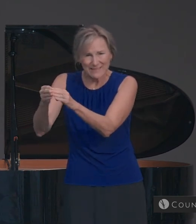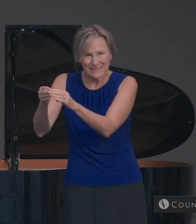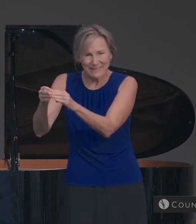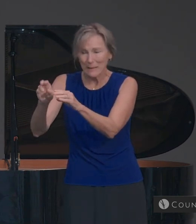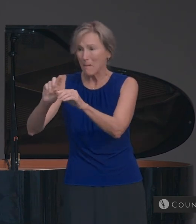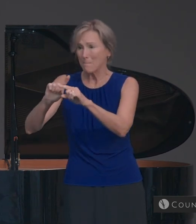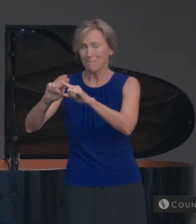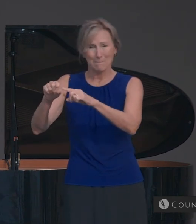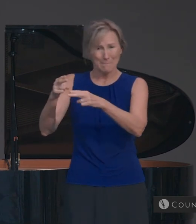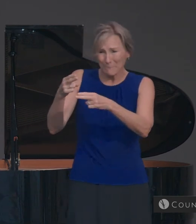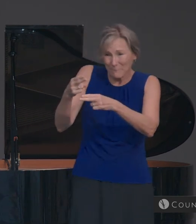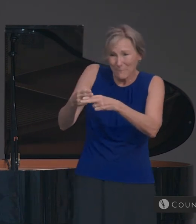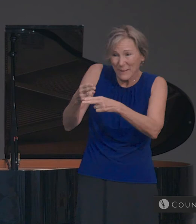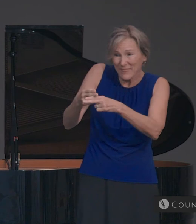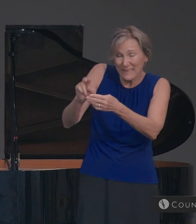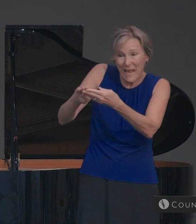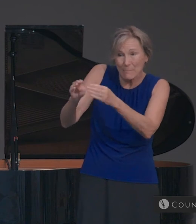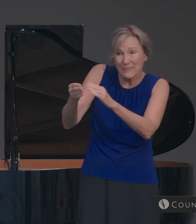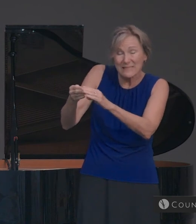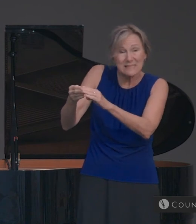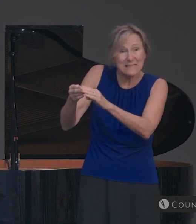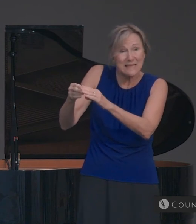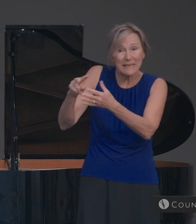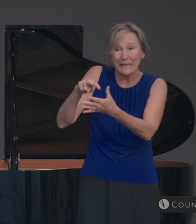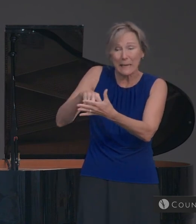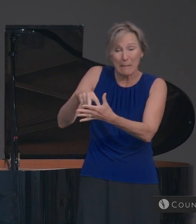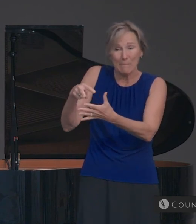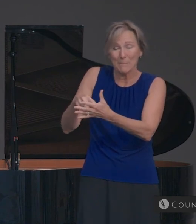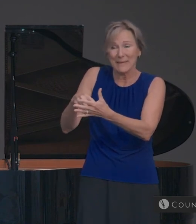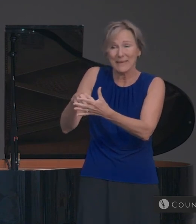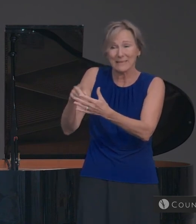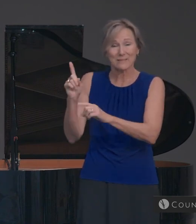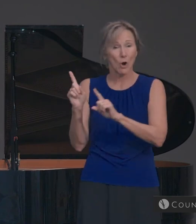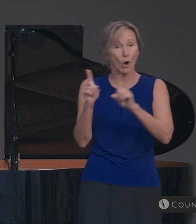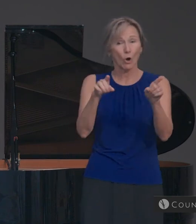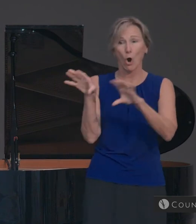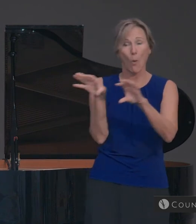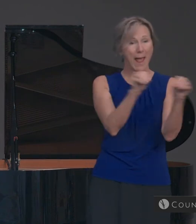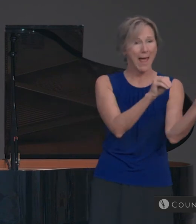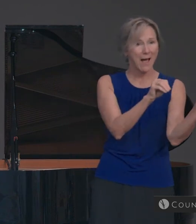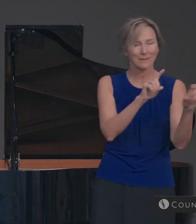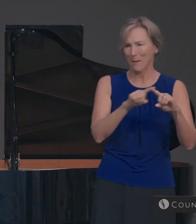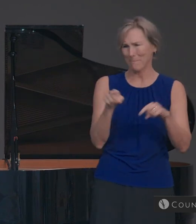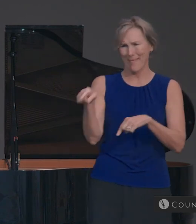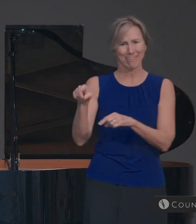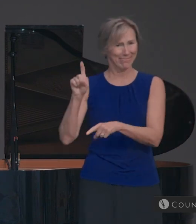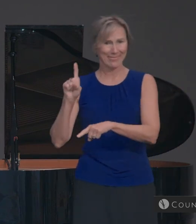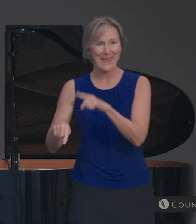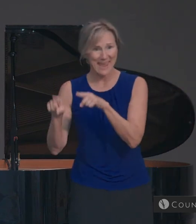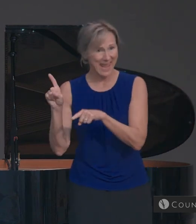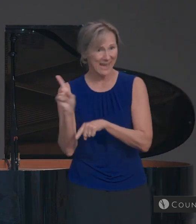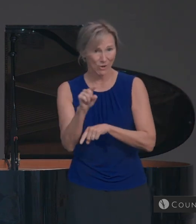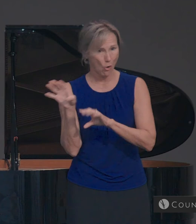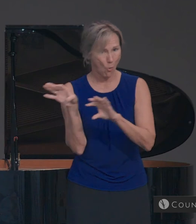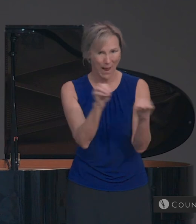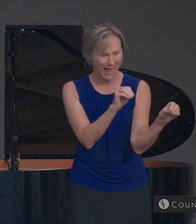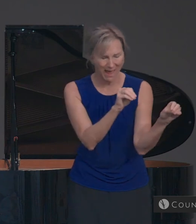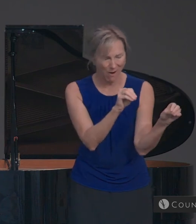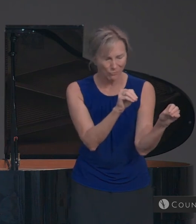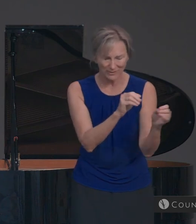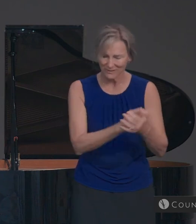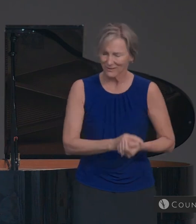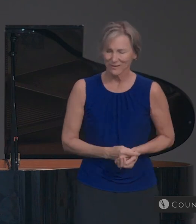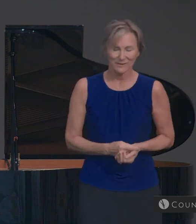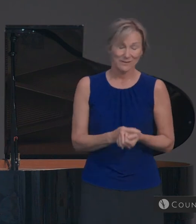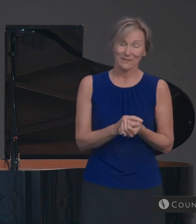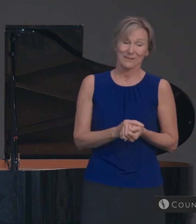The picture of siege, the picture of the town of exits not coming out, being laid siege, should have been